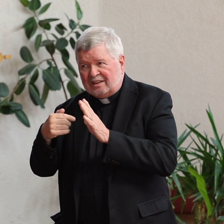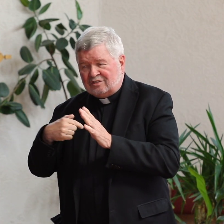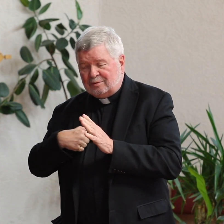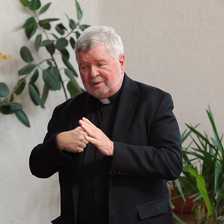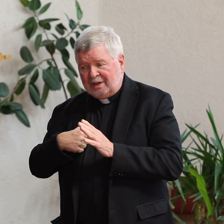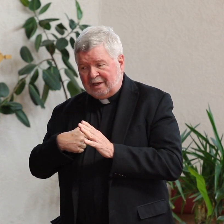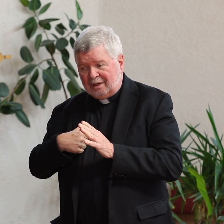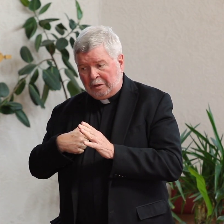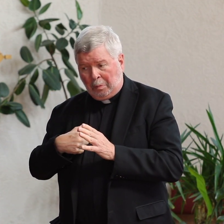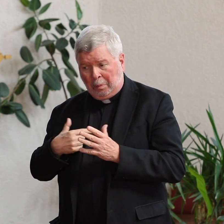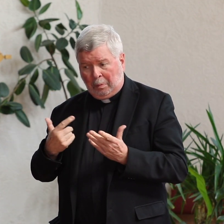against me,